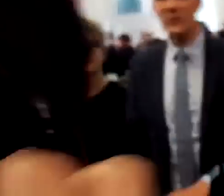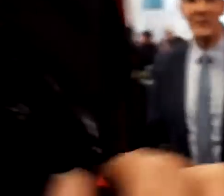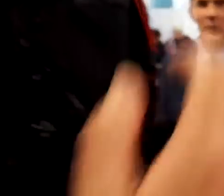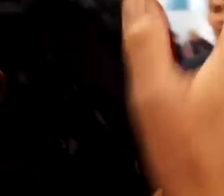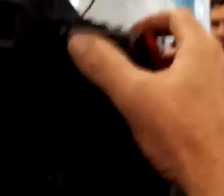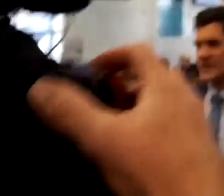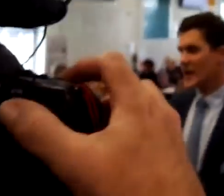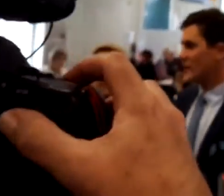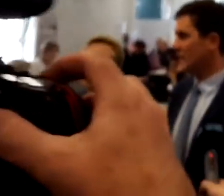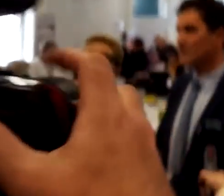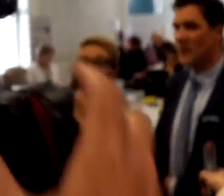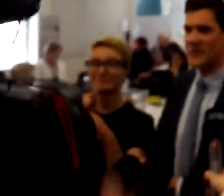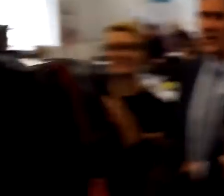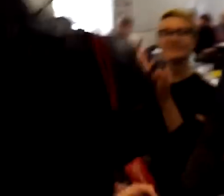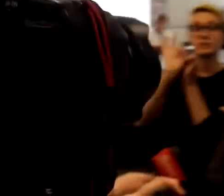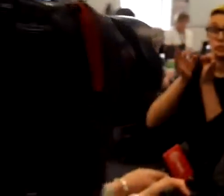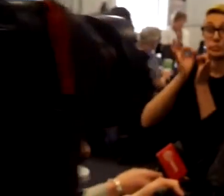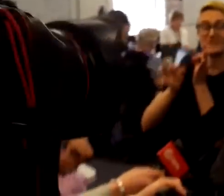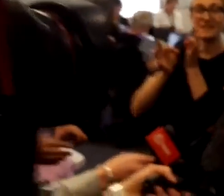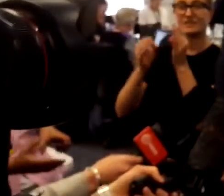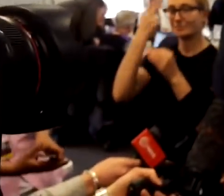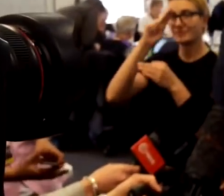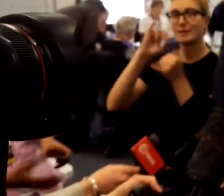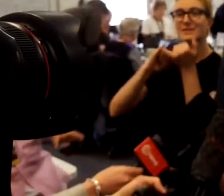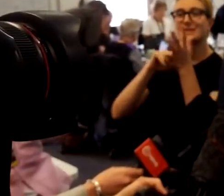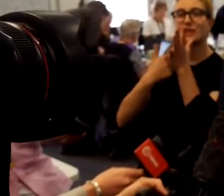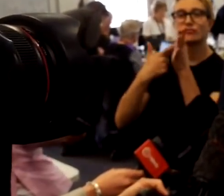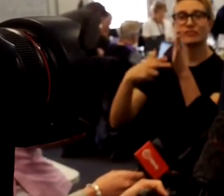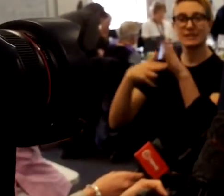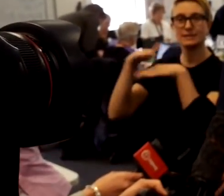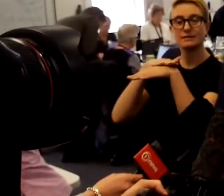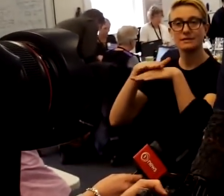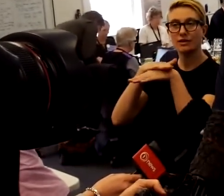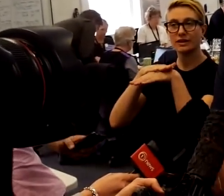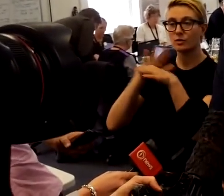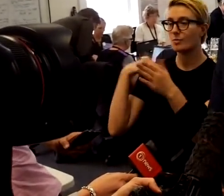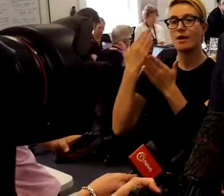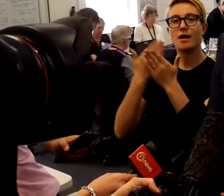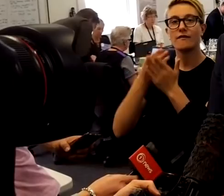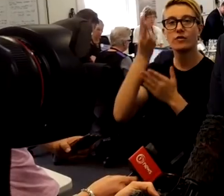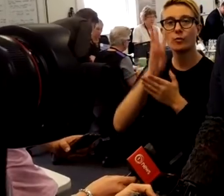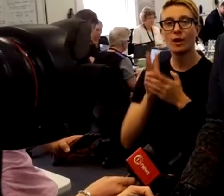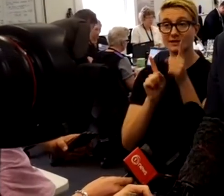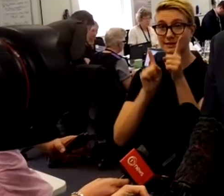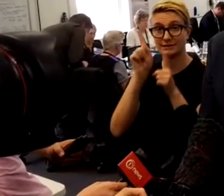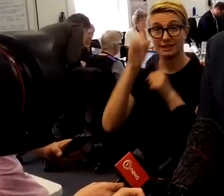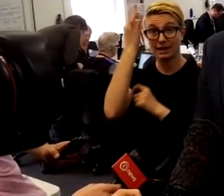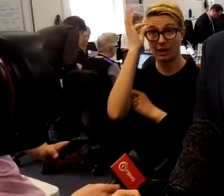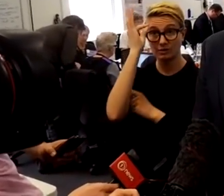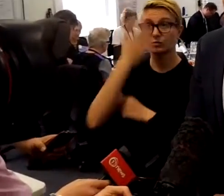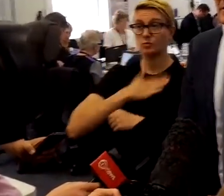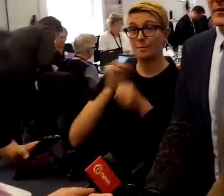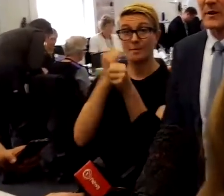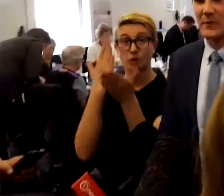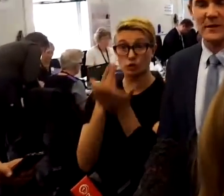Good afternoon everyone. I've got Sarah here, who's a sign interpreter on behalf of Wellington City Council that's been brought in today to help for those who